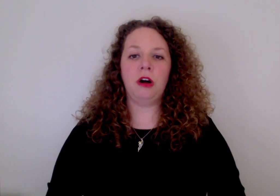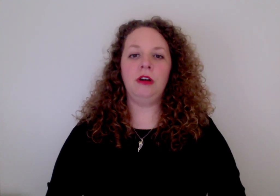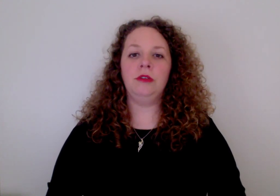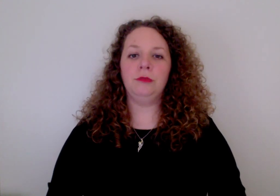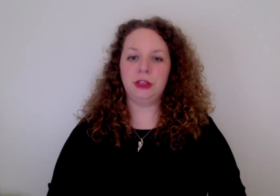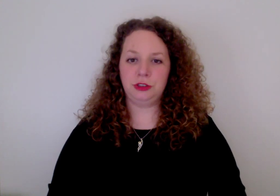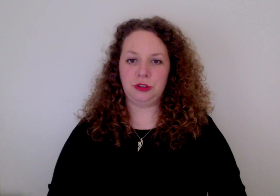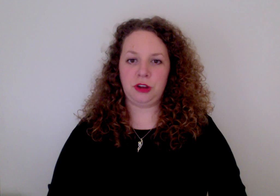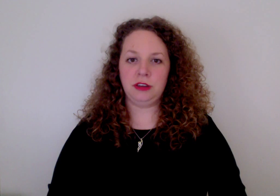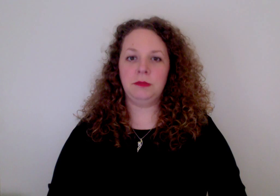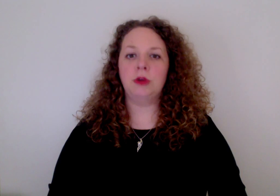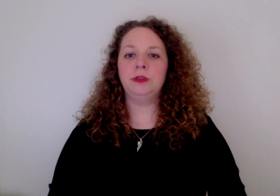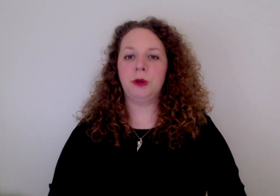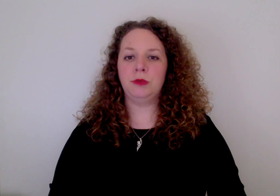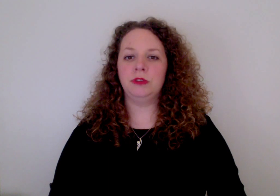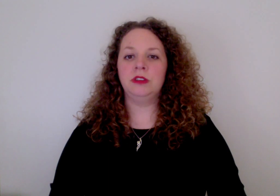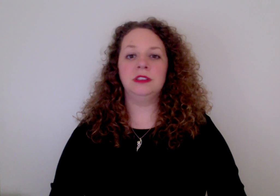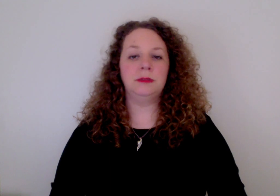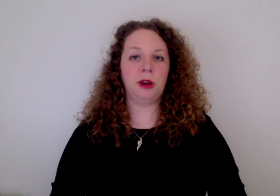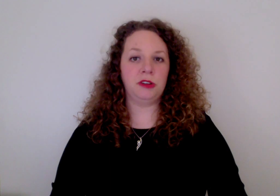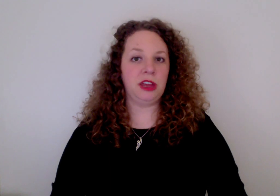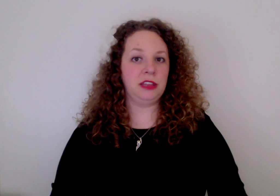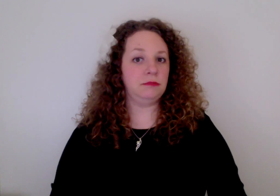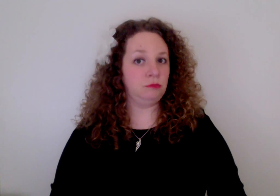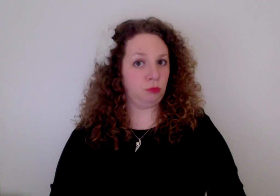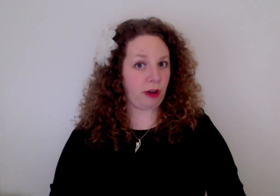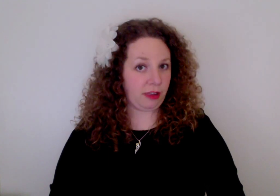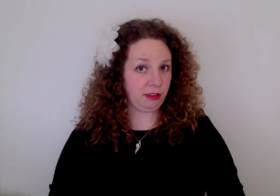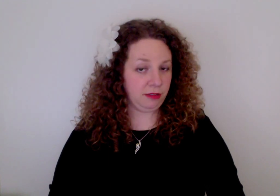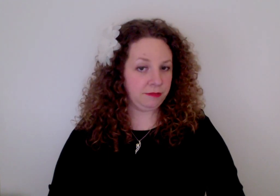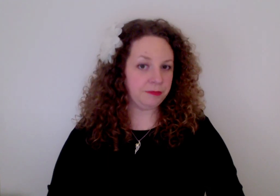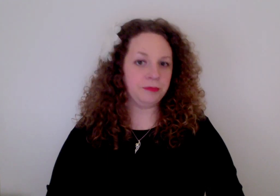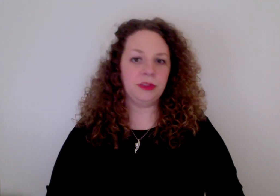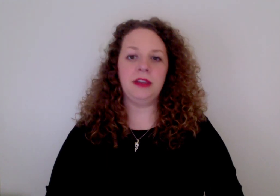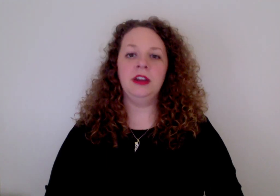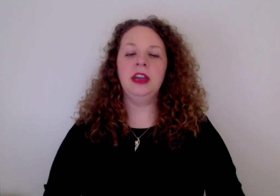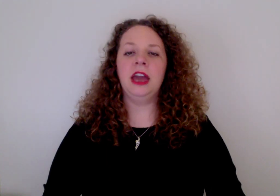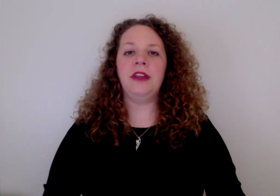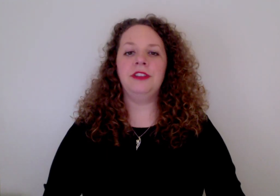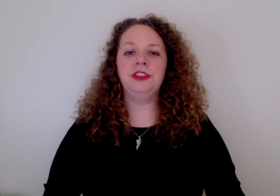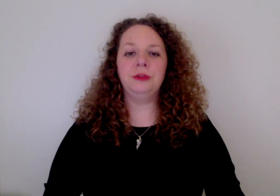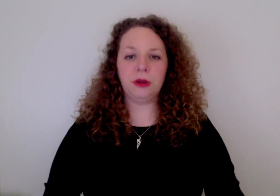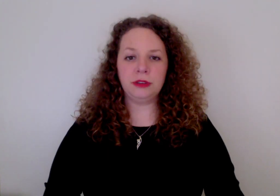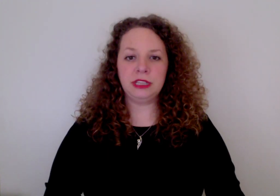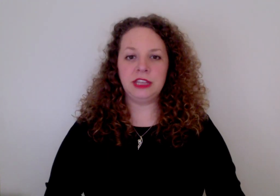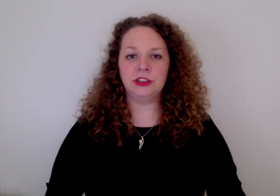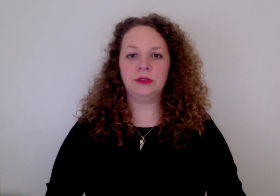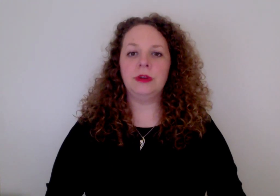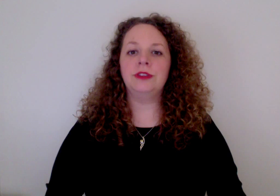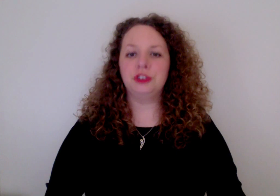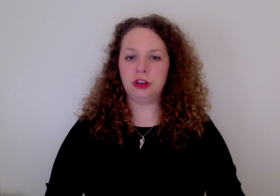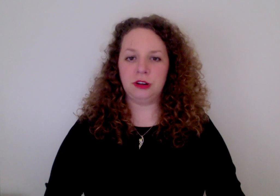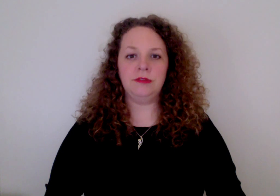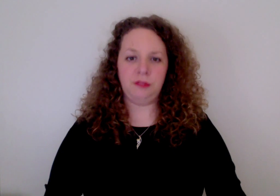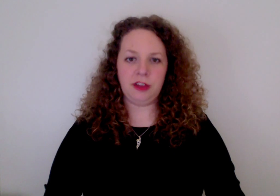call restaurant, postpone tomorrow night. Well, okay, and then you are going to answer with sure, fine,